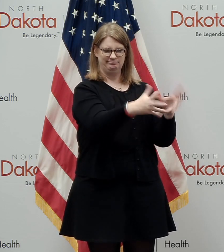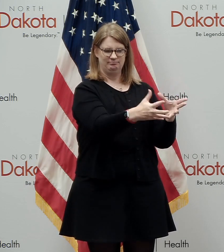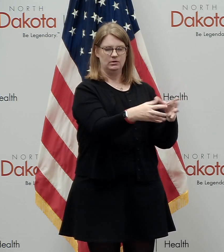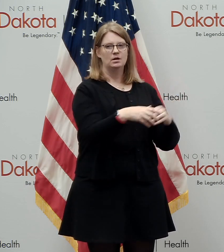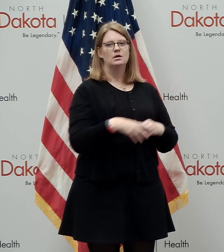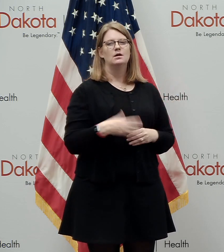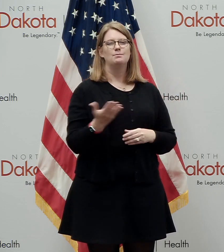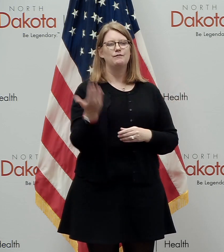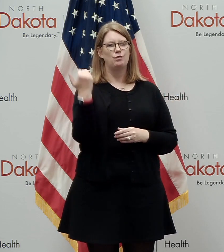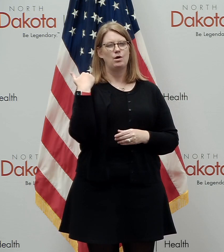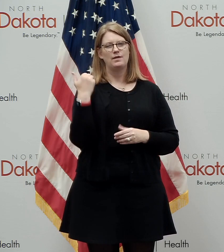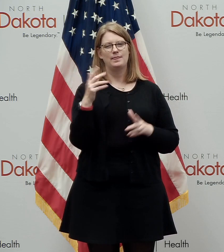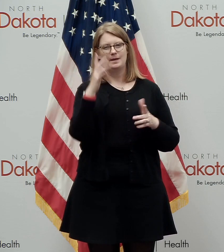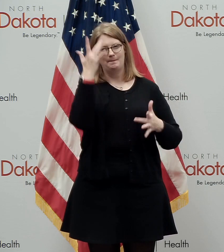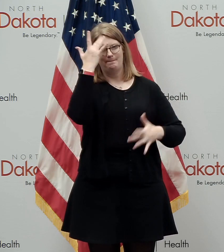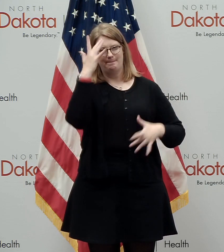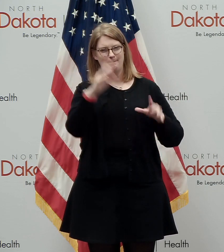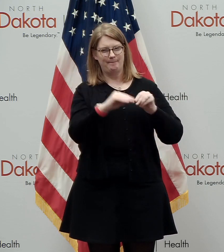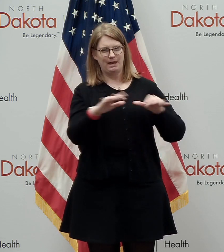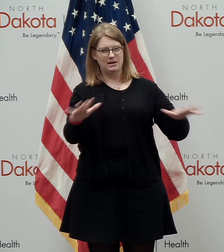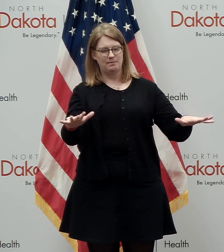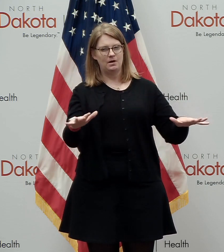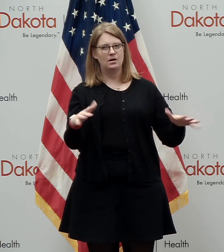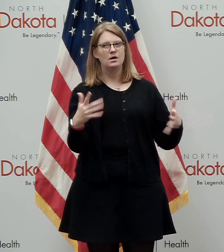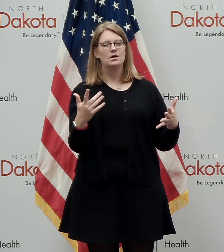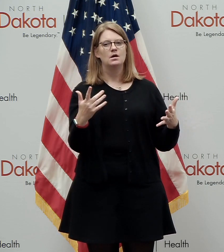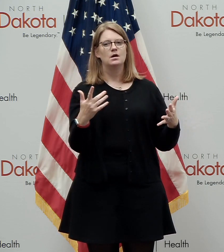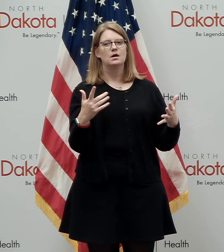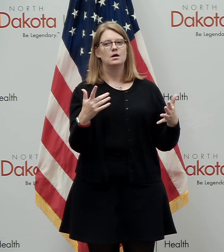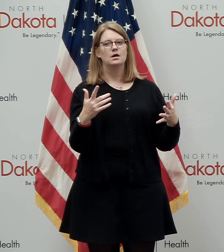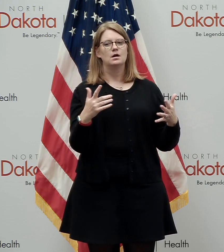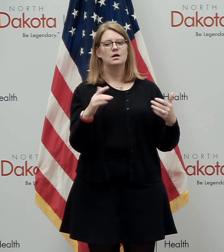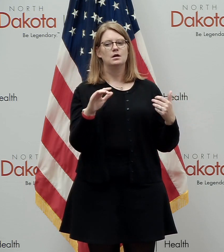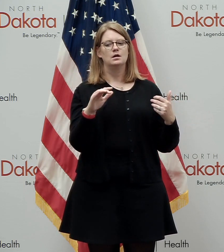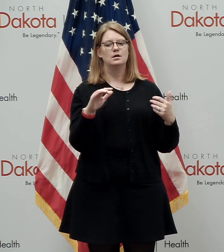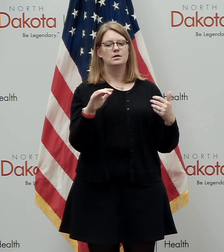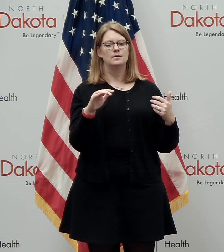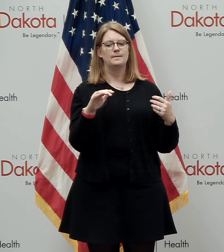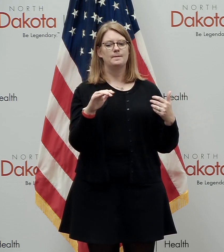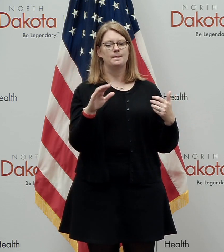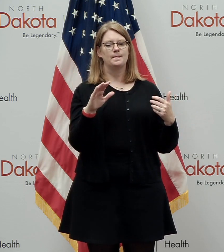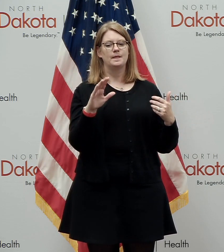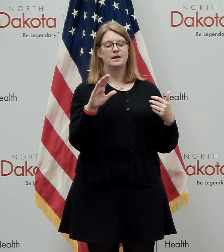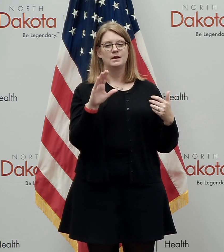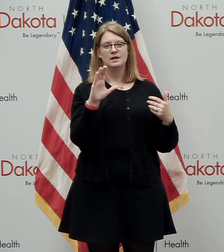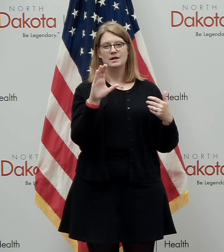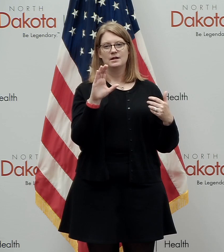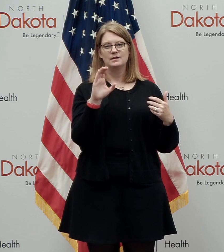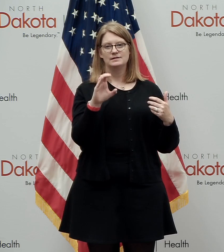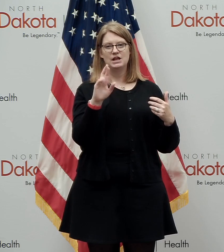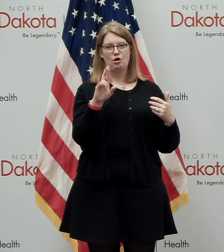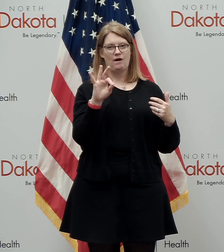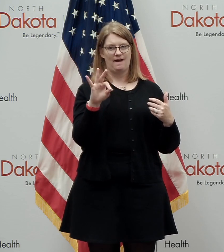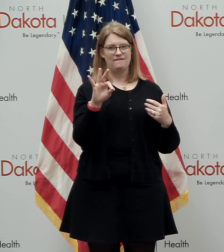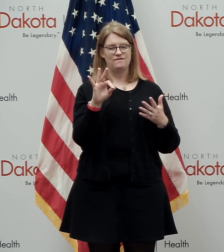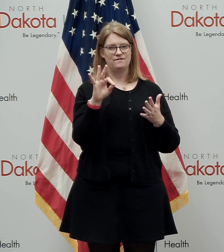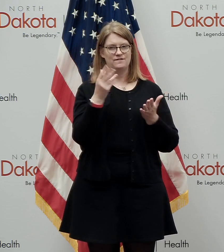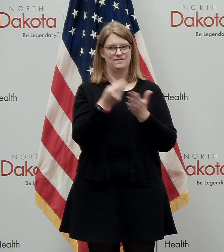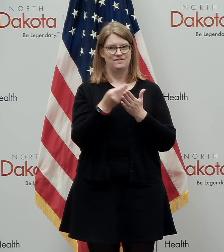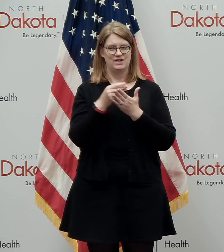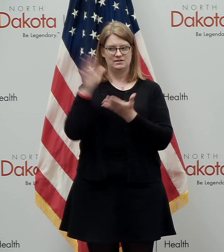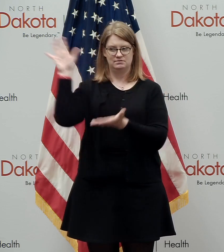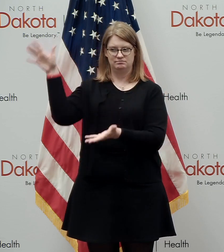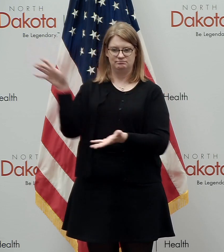the pandemic, there was of the coronavirus relief funds, or the CRF funds, that were granted to each